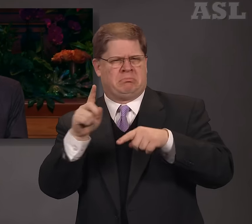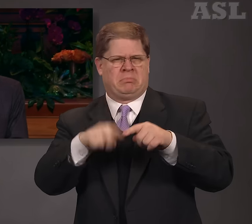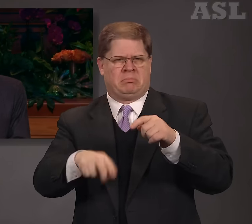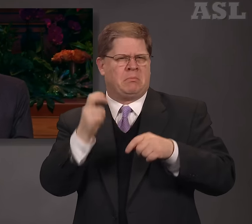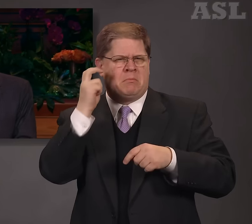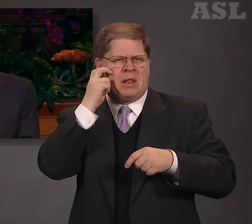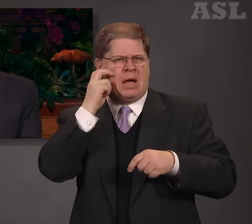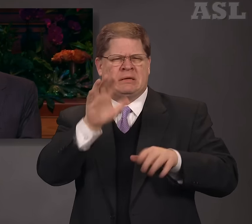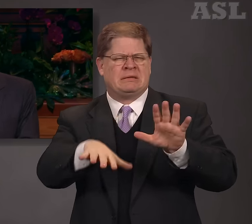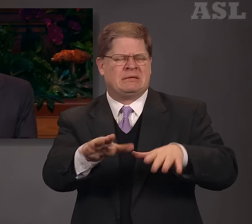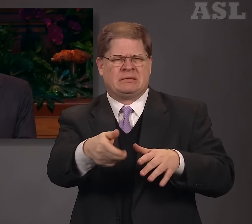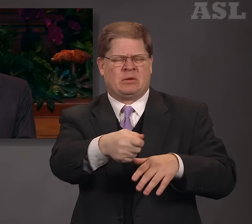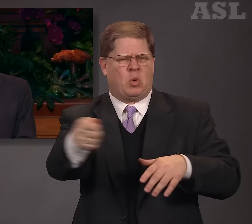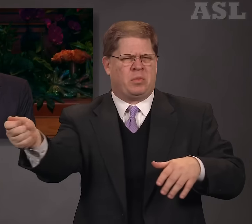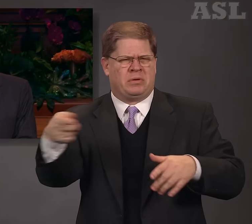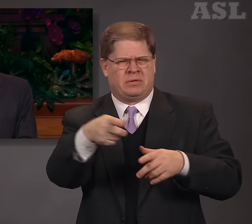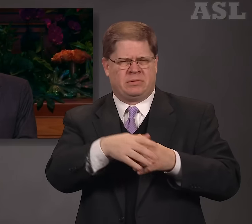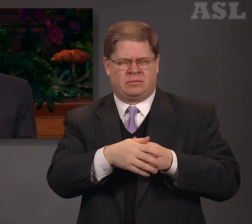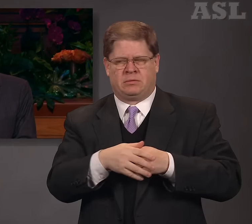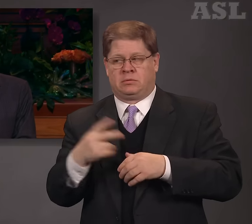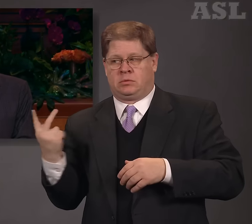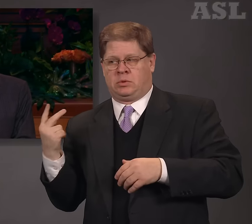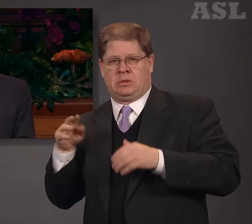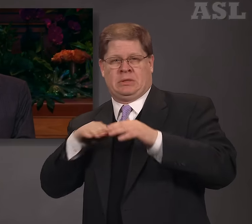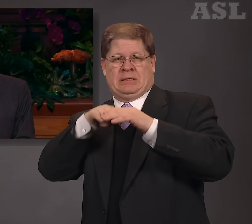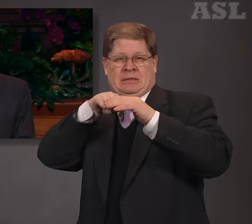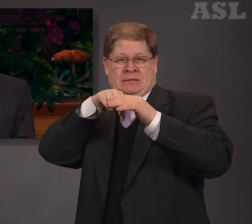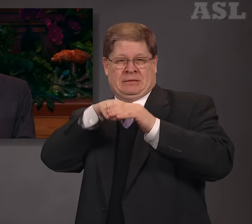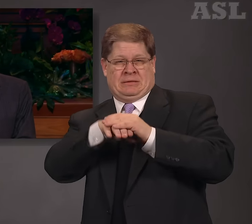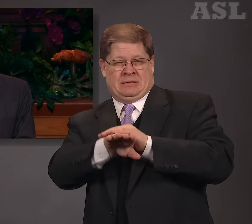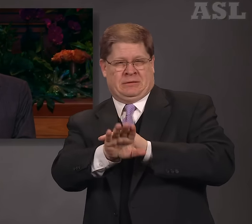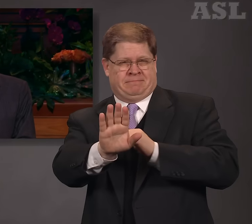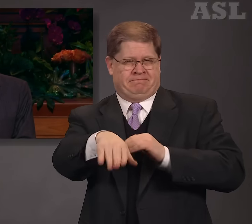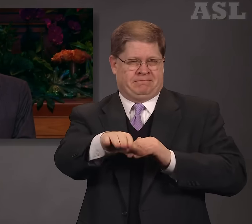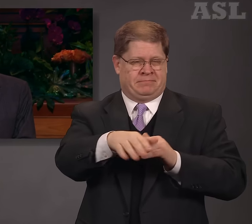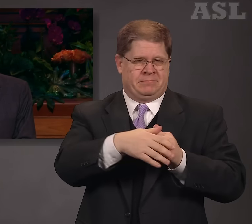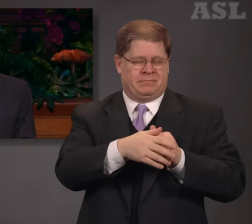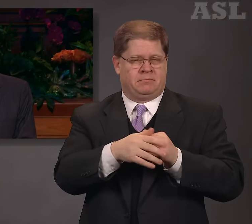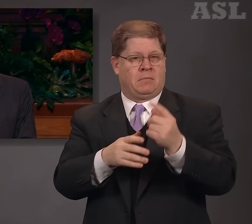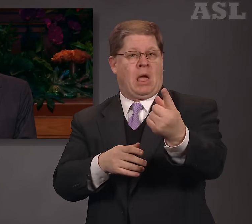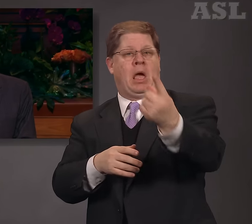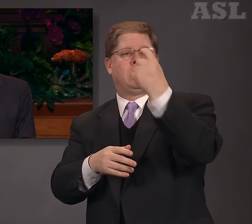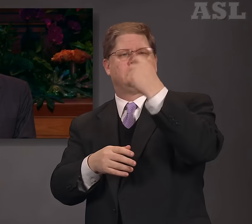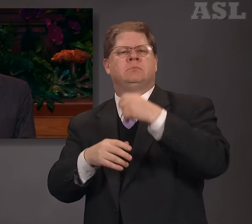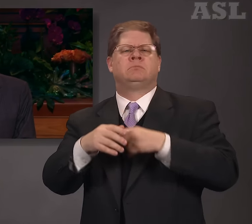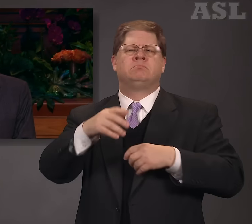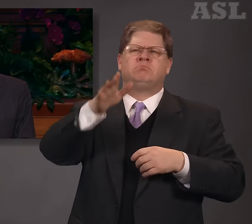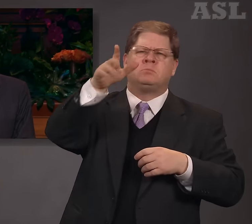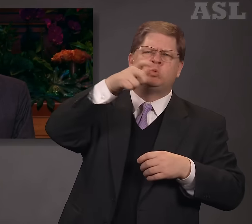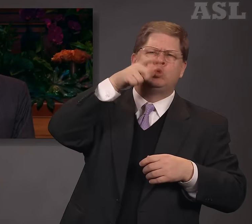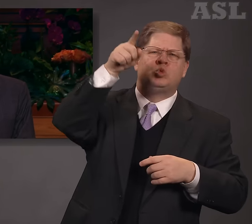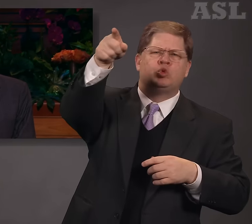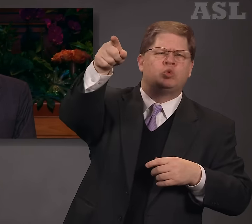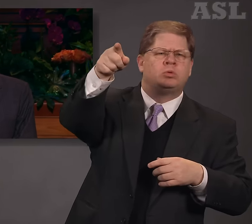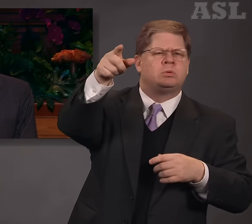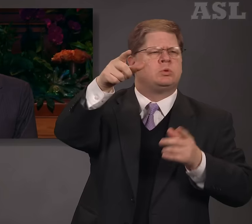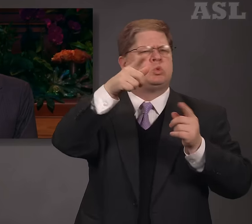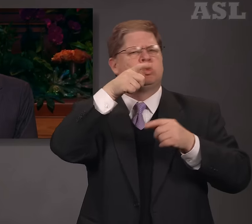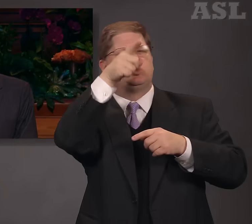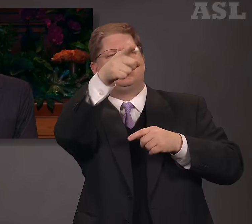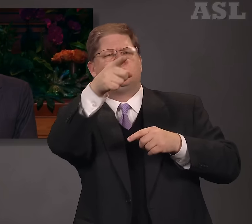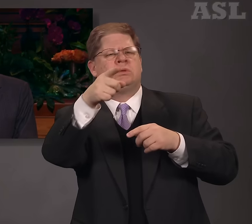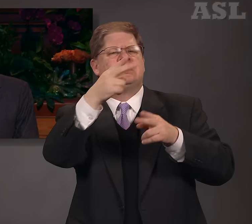as she was legally blind. Stepping inside the dimly lit home, she greeted us with kind